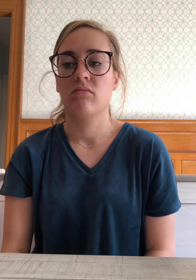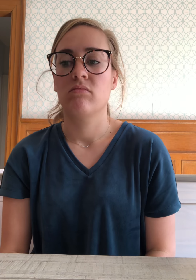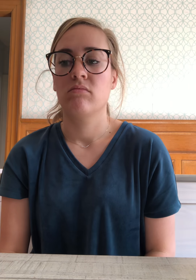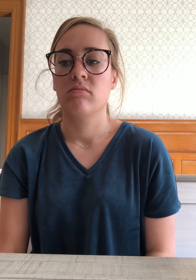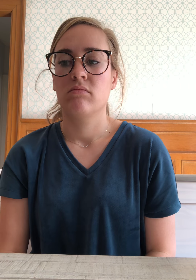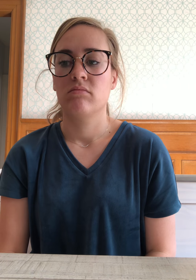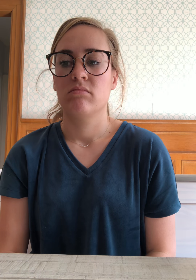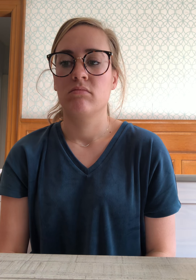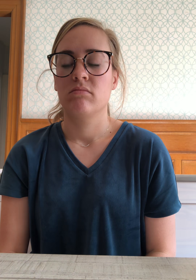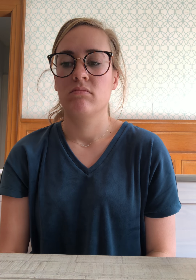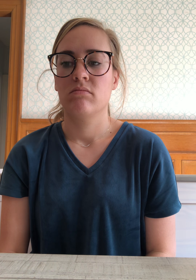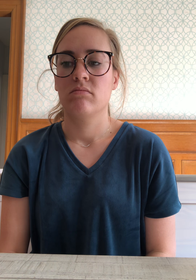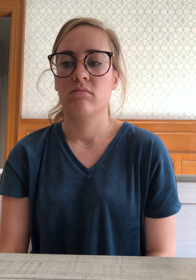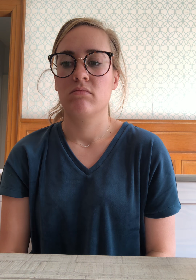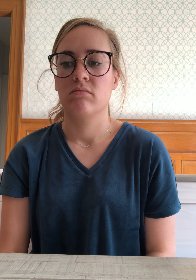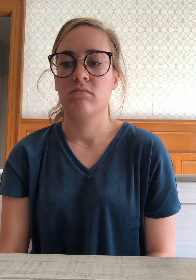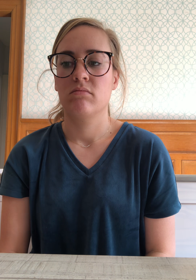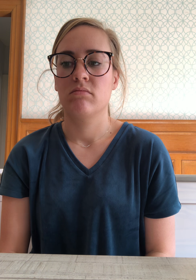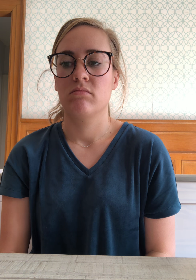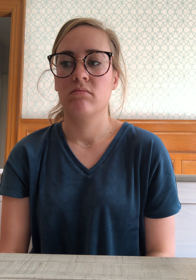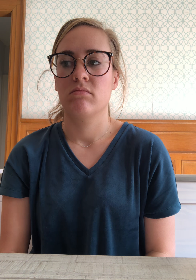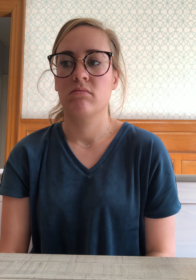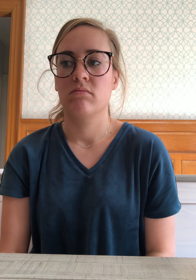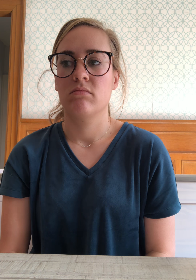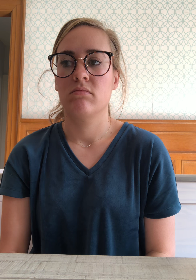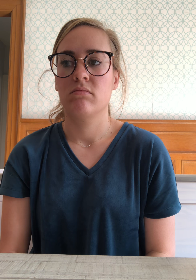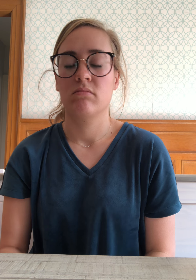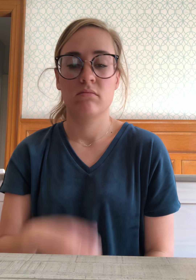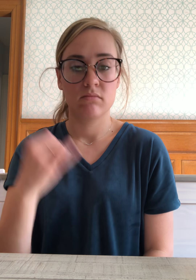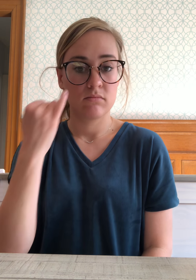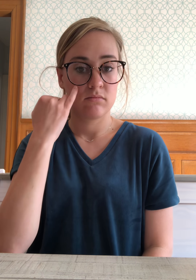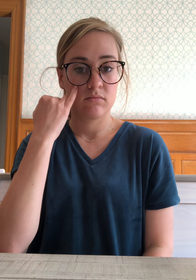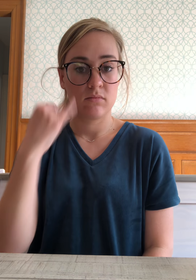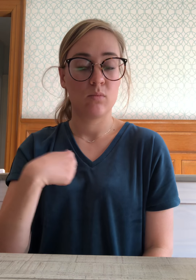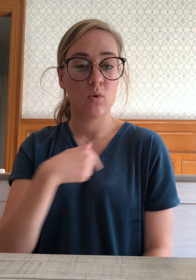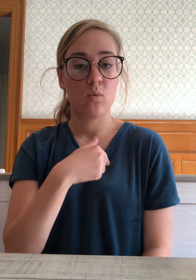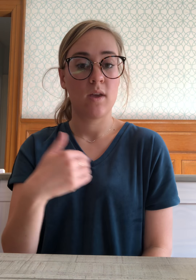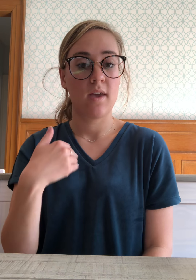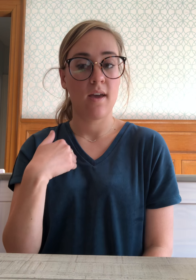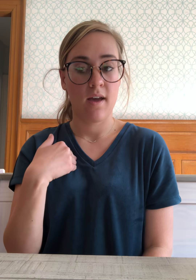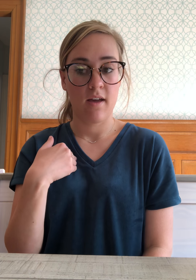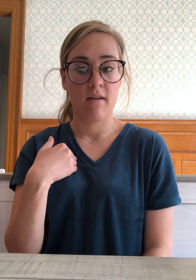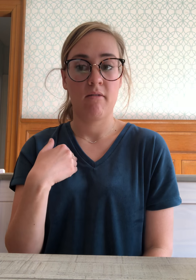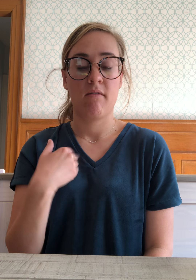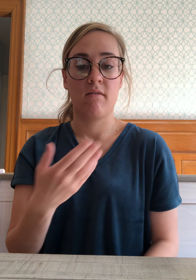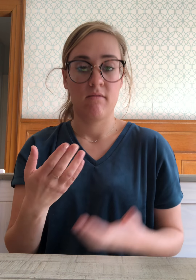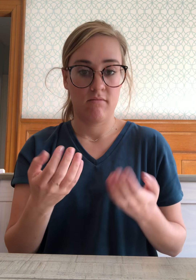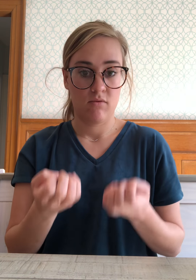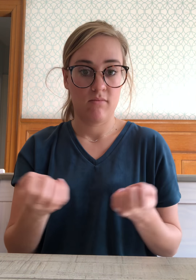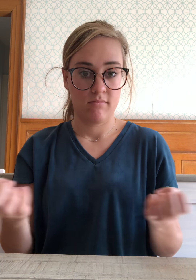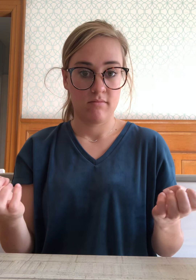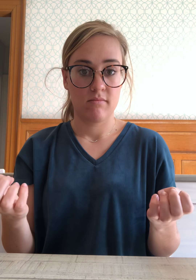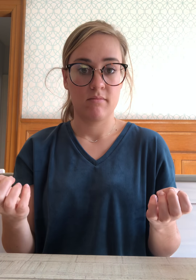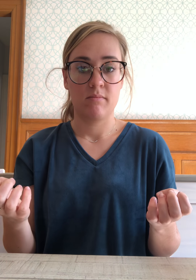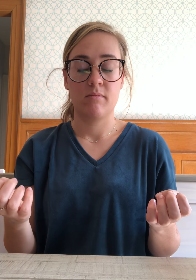So that if we have an appliance, an orthodontic appliance